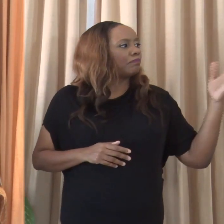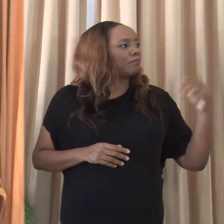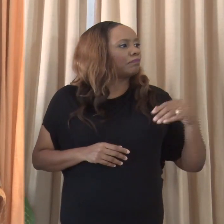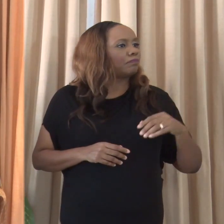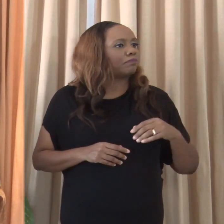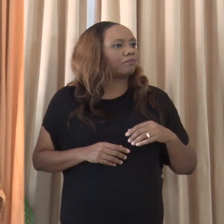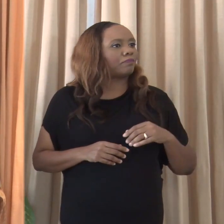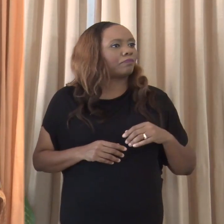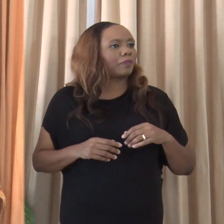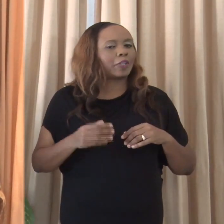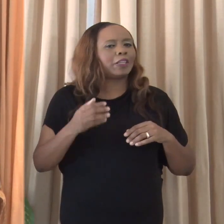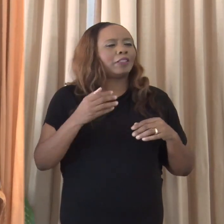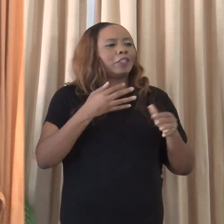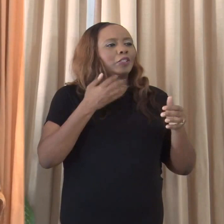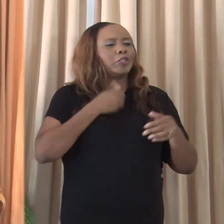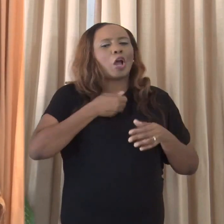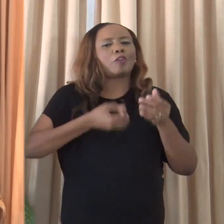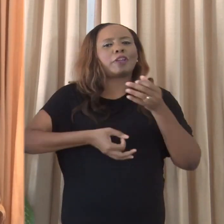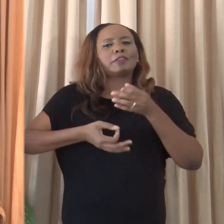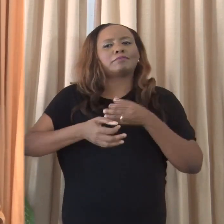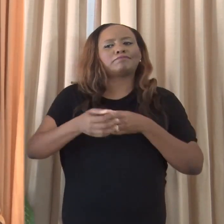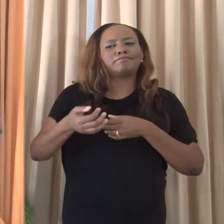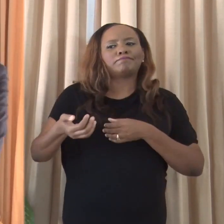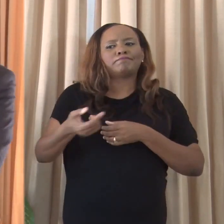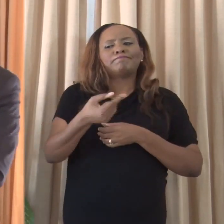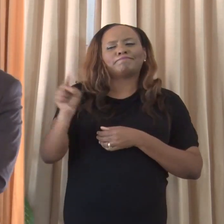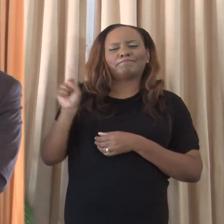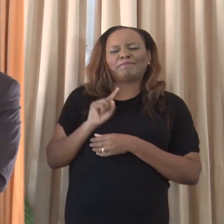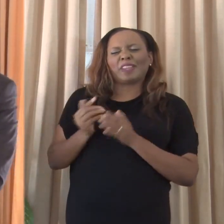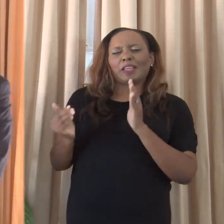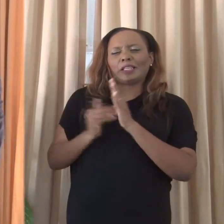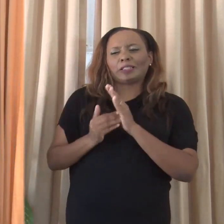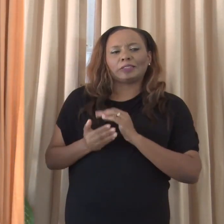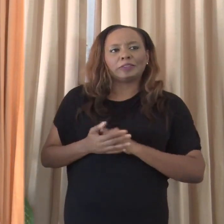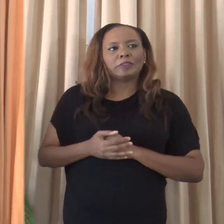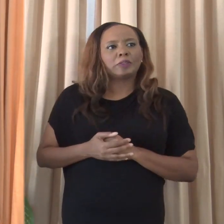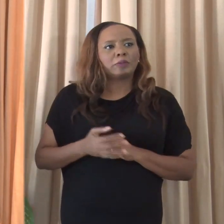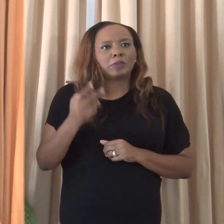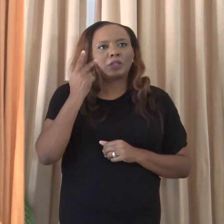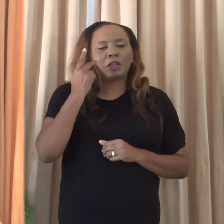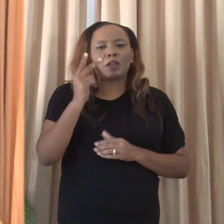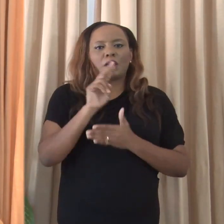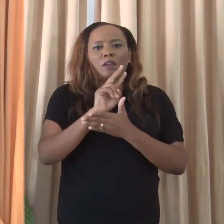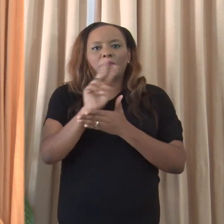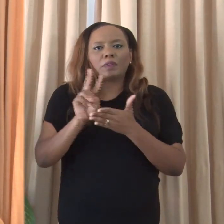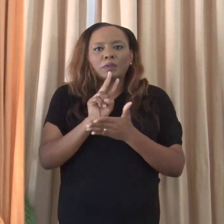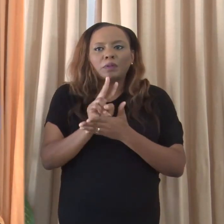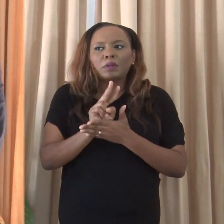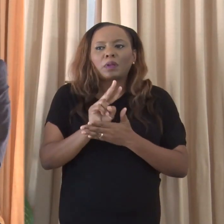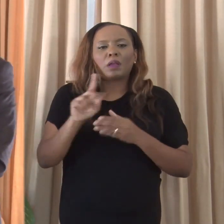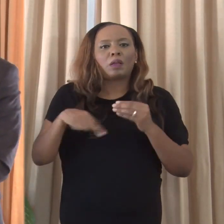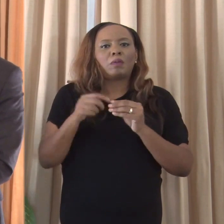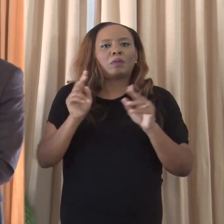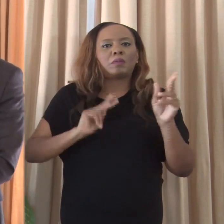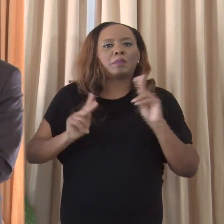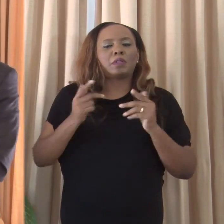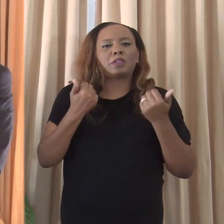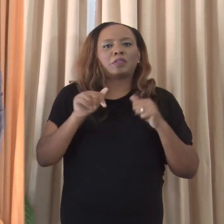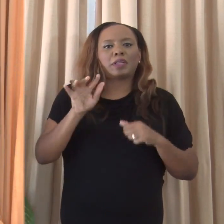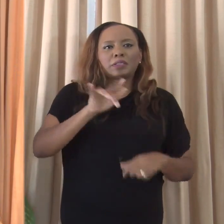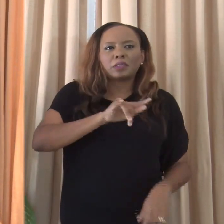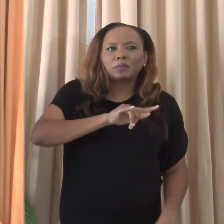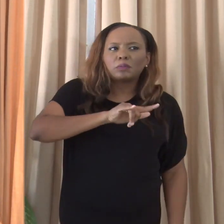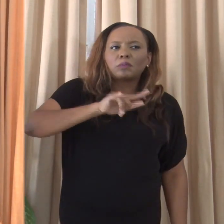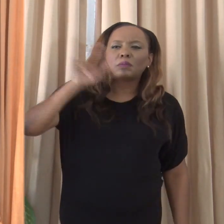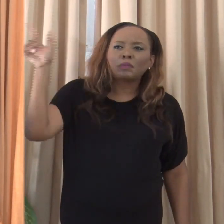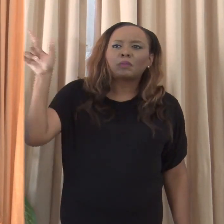We spoke about hand sanitizer, but we would have seen video surfacing yesterday of a mass exodus of people trying to exit the island, and of